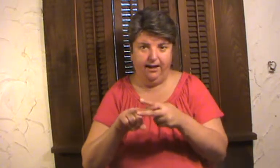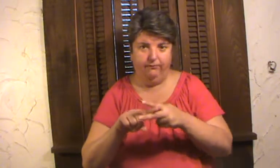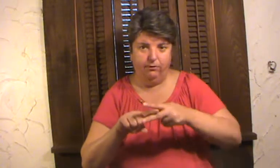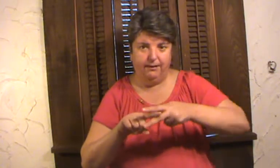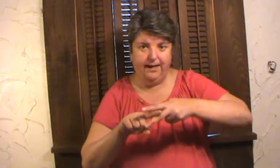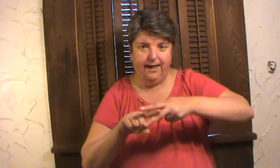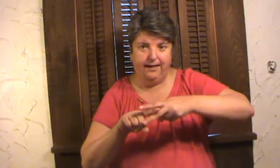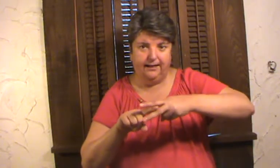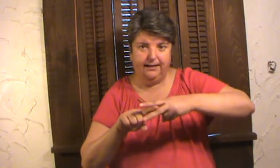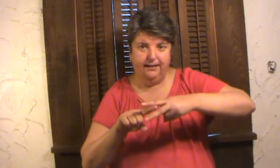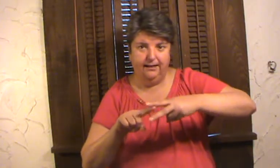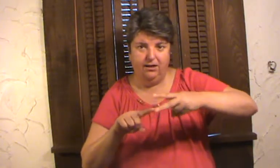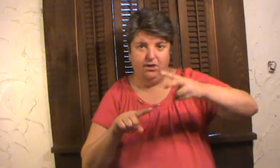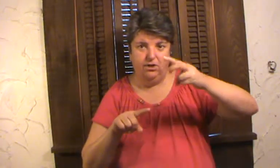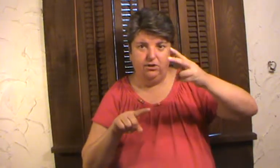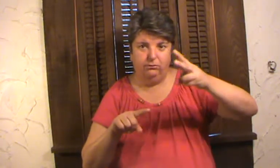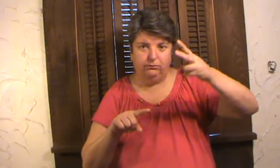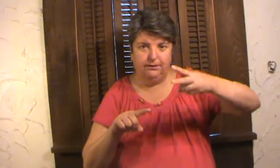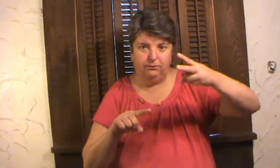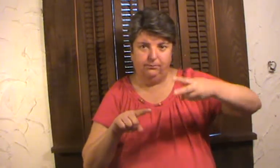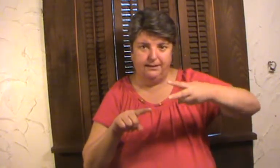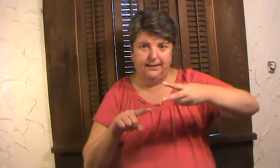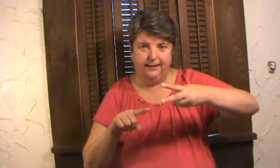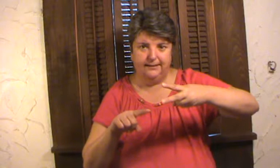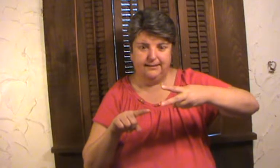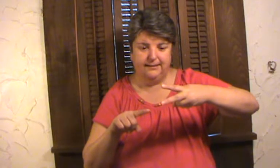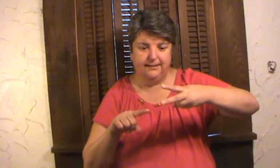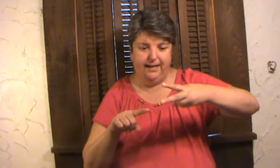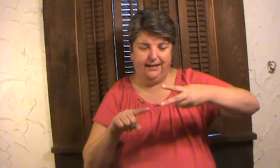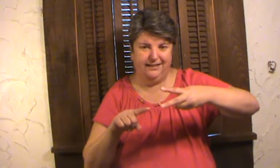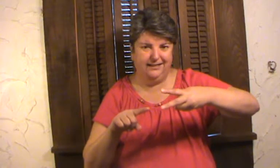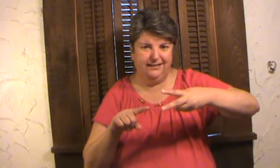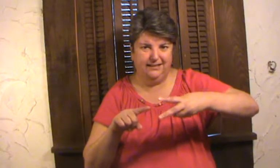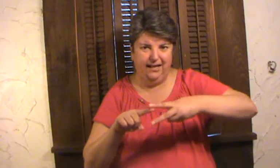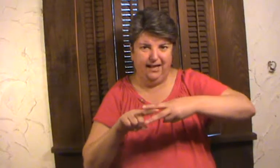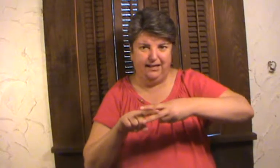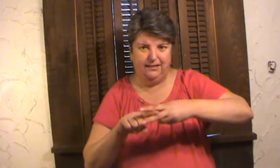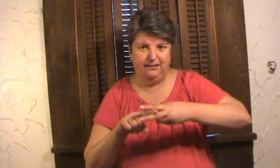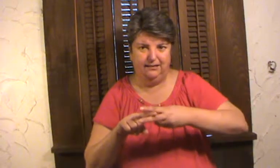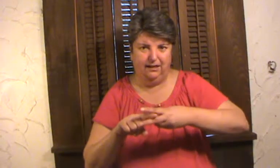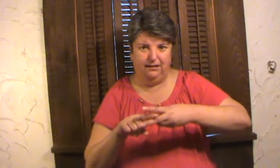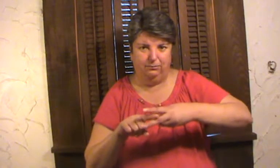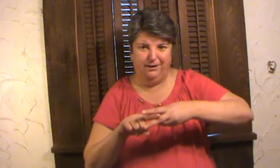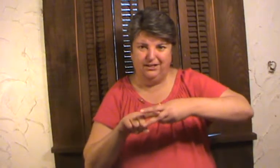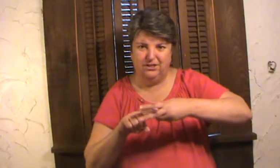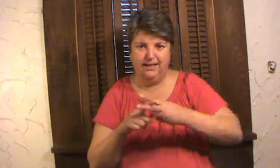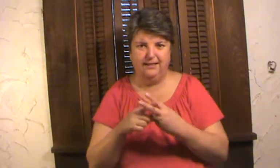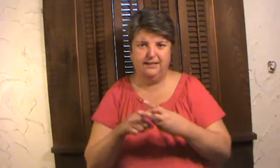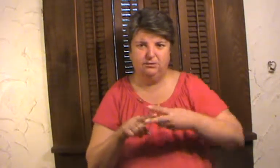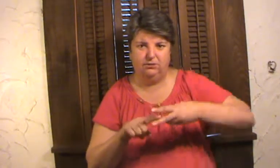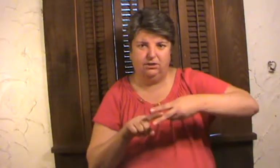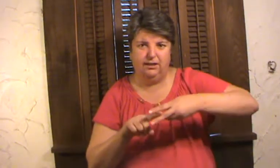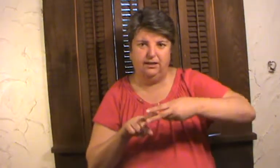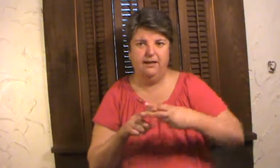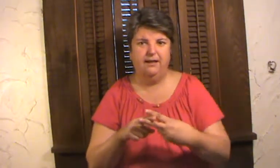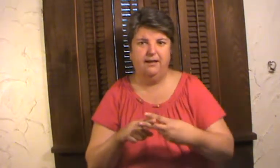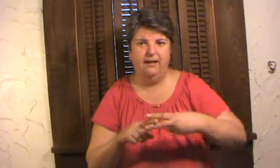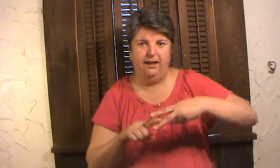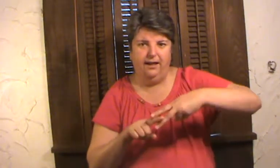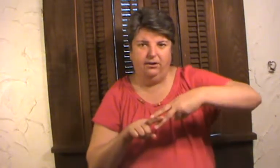for mechanic, this represents like a wrench, I guess, that's what you call it. And you